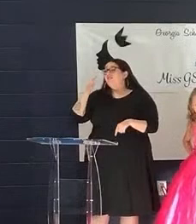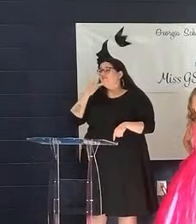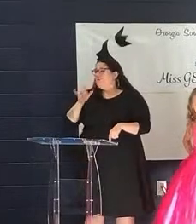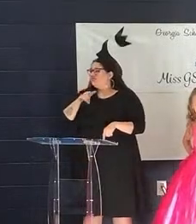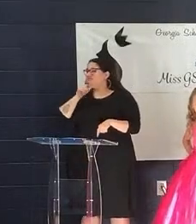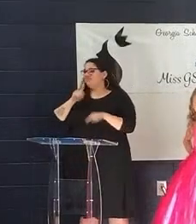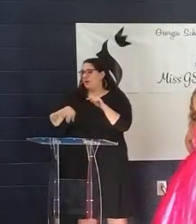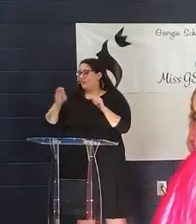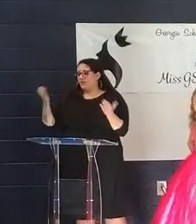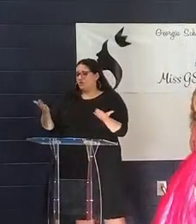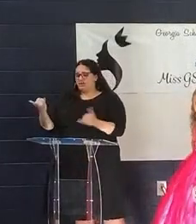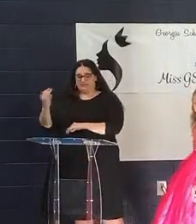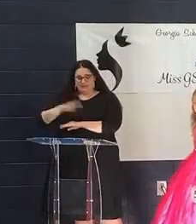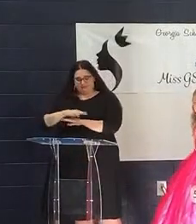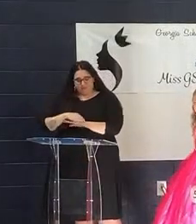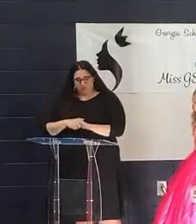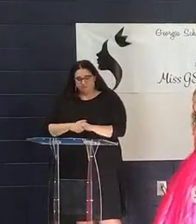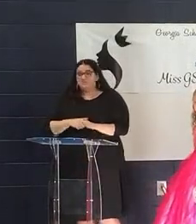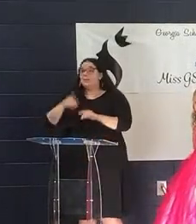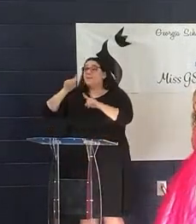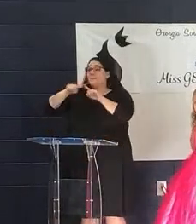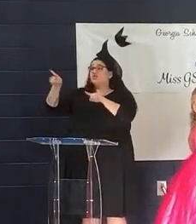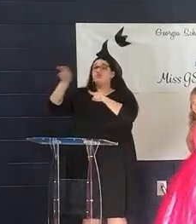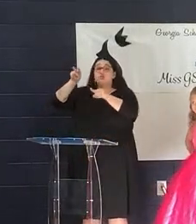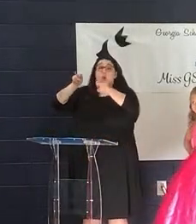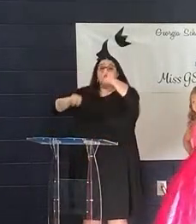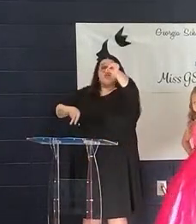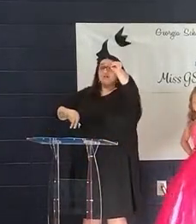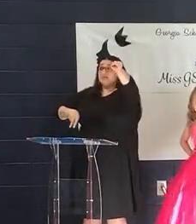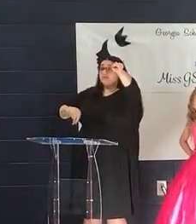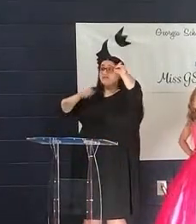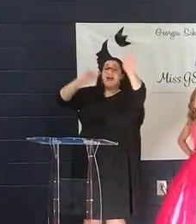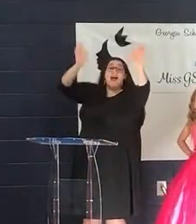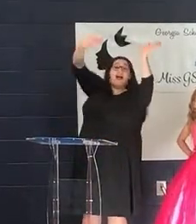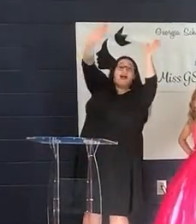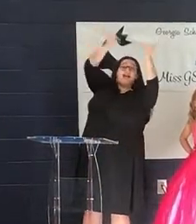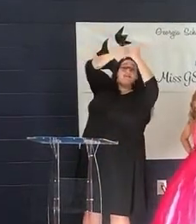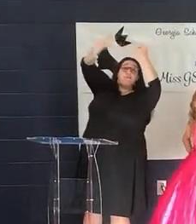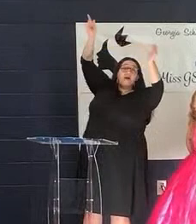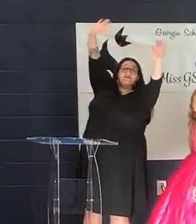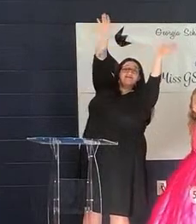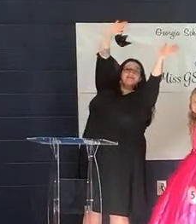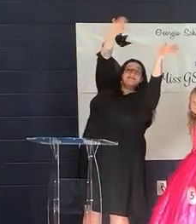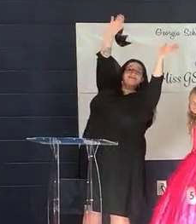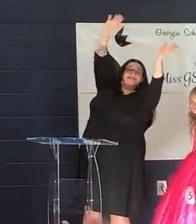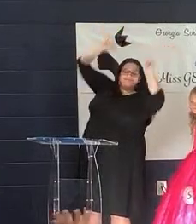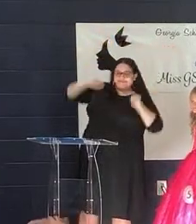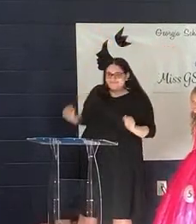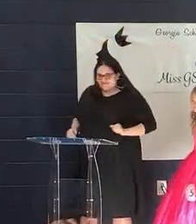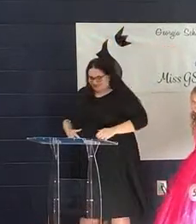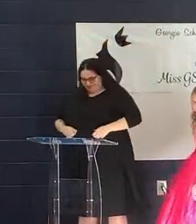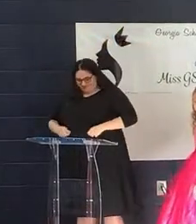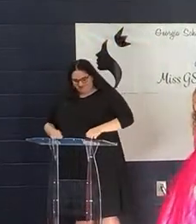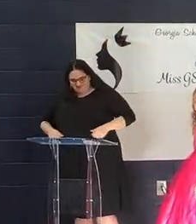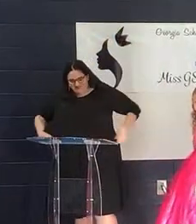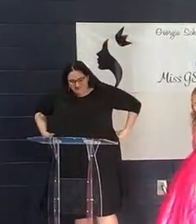Hebert, and Jamie Hurston. Jamie could not be here this afternoon, but she is watching on this live stream, so we would say